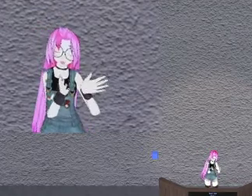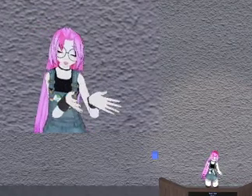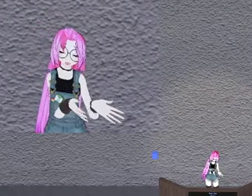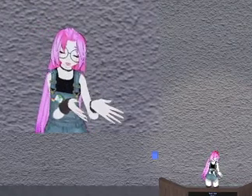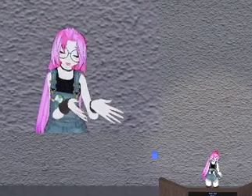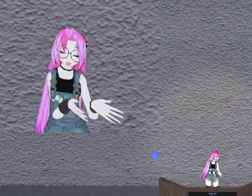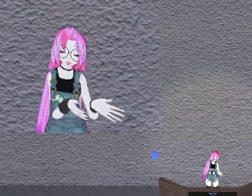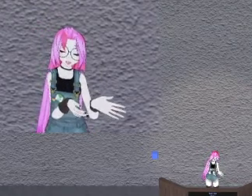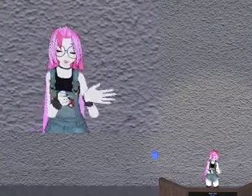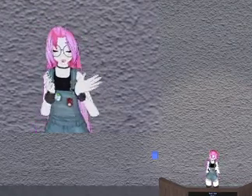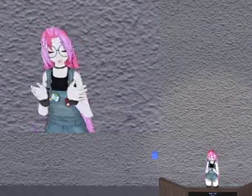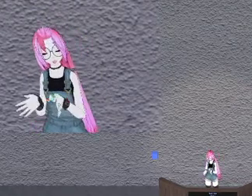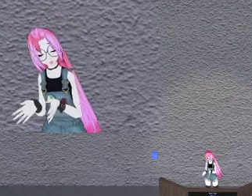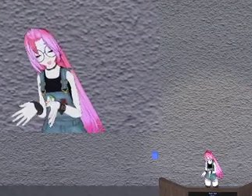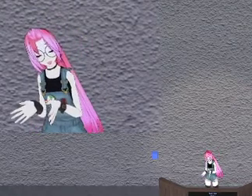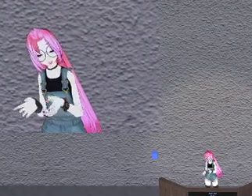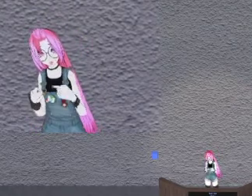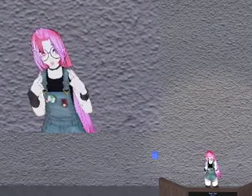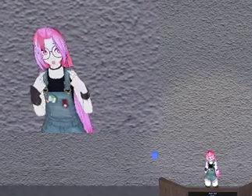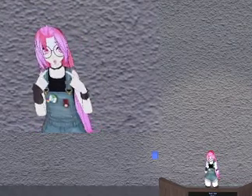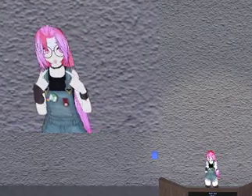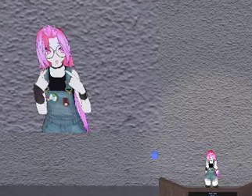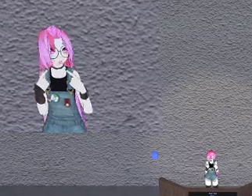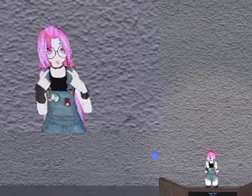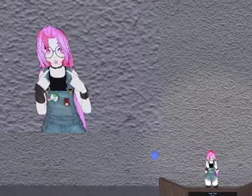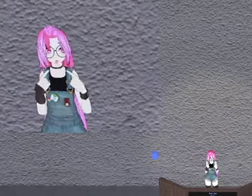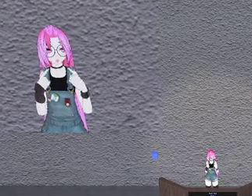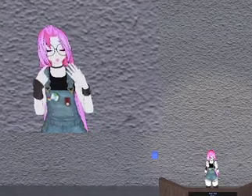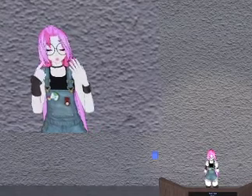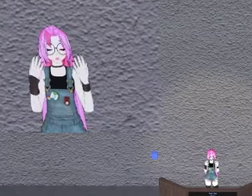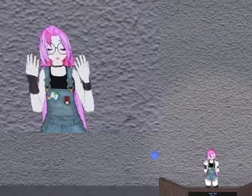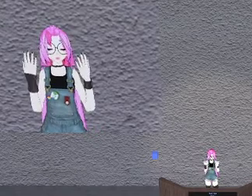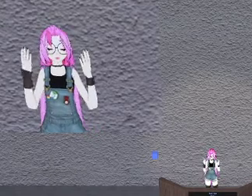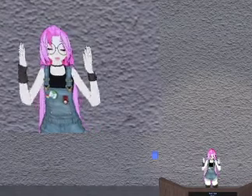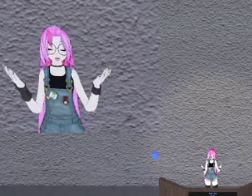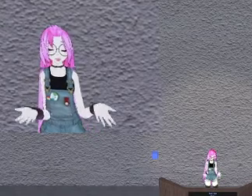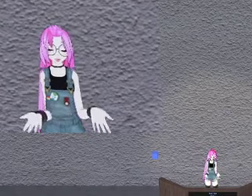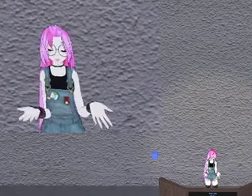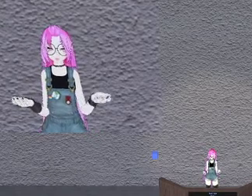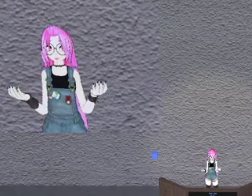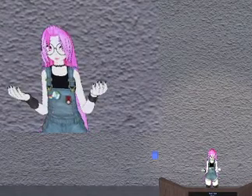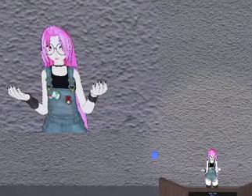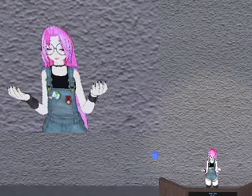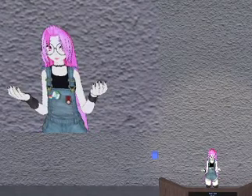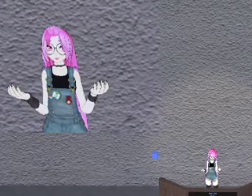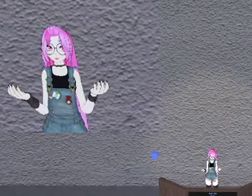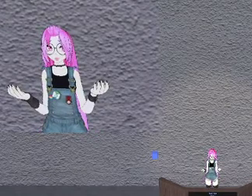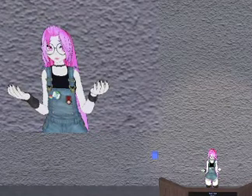when do I know when to nod my head? When do I know when to say yes or no? Honestly,